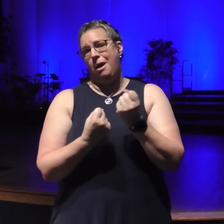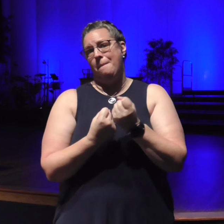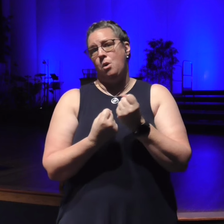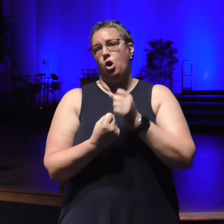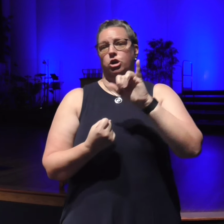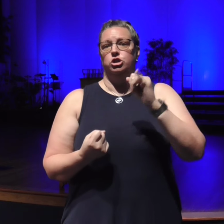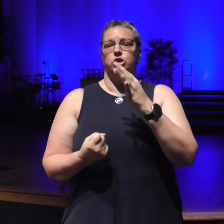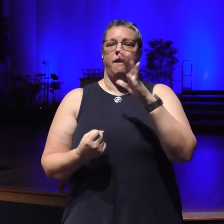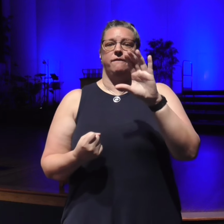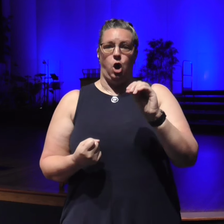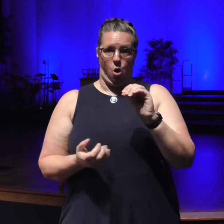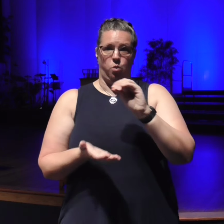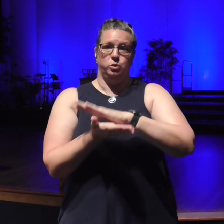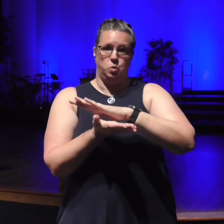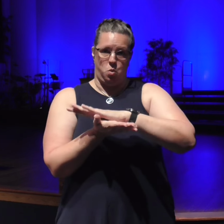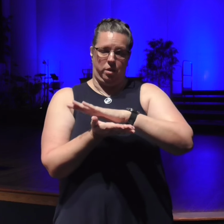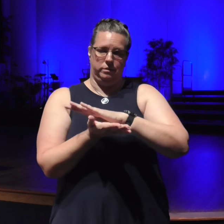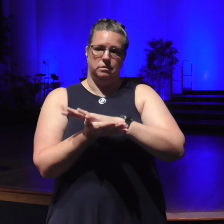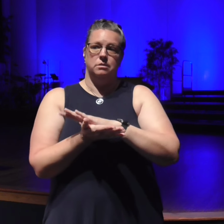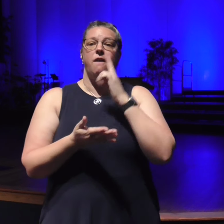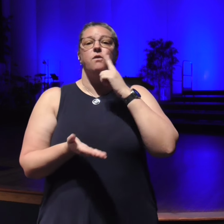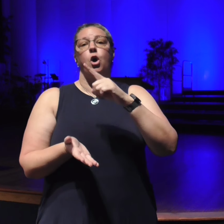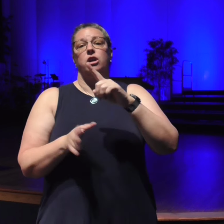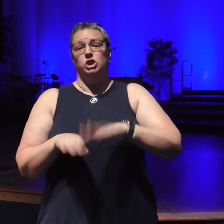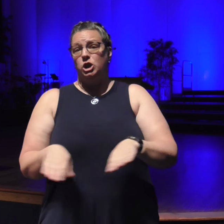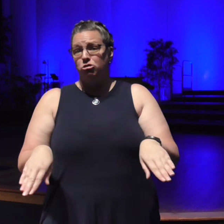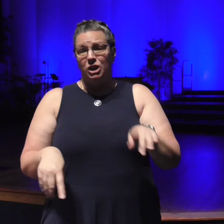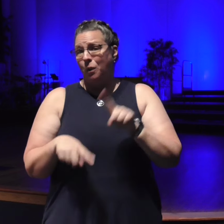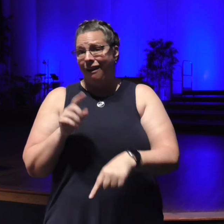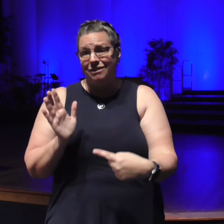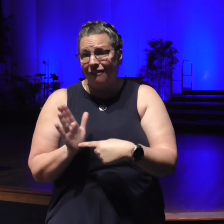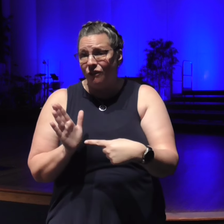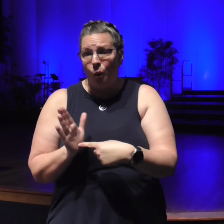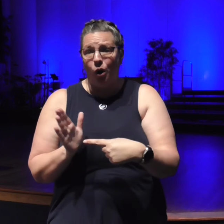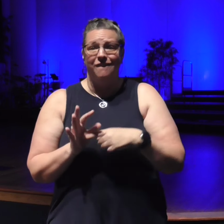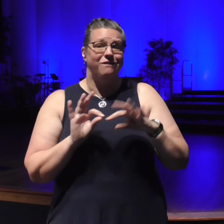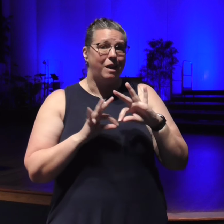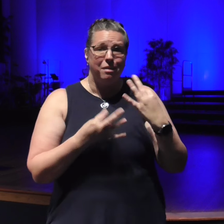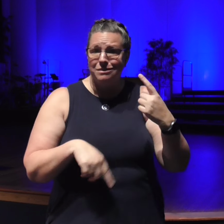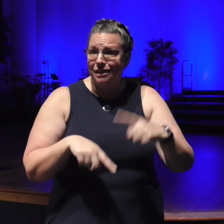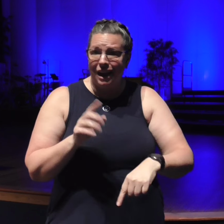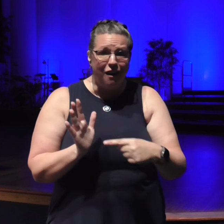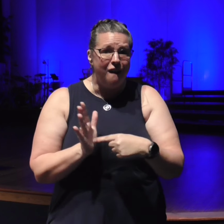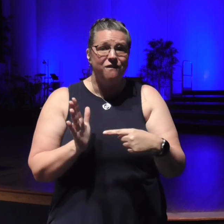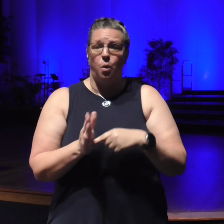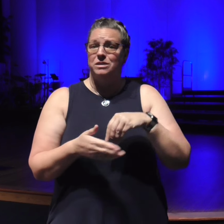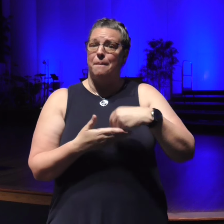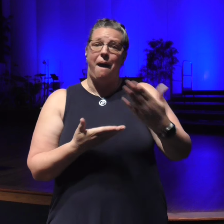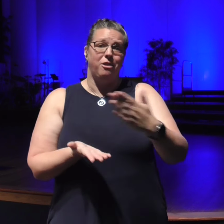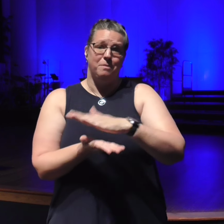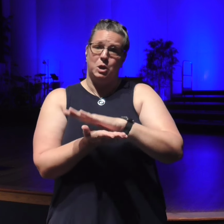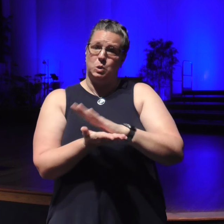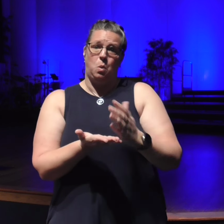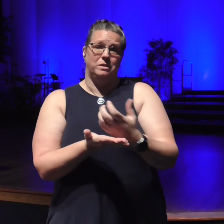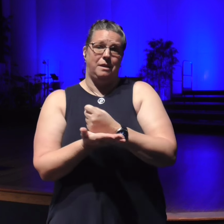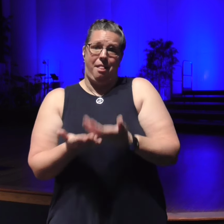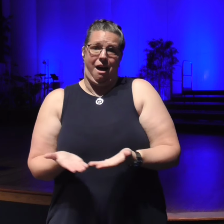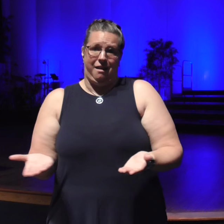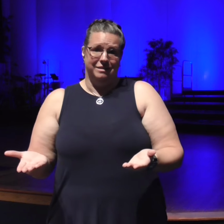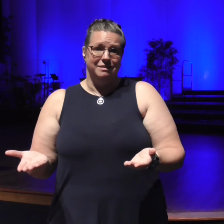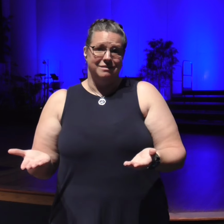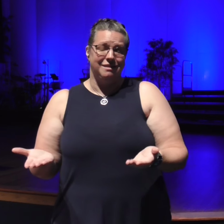schools. For those children who can't afford, their families can't afford to get them those school supplies that are so